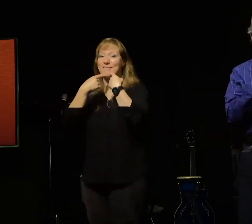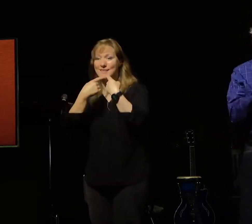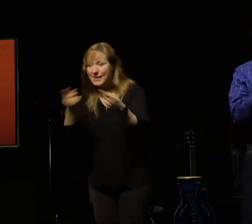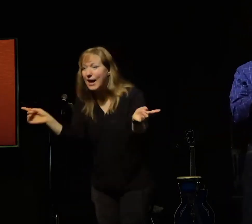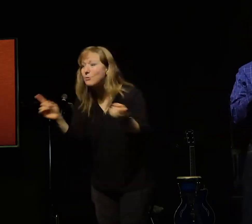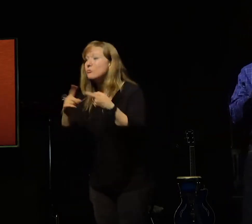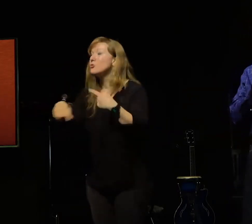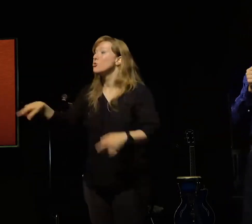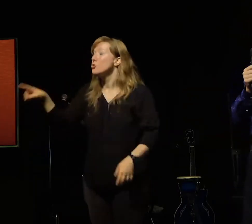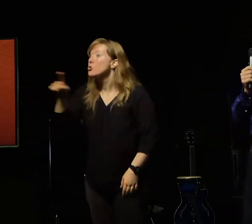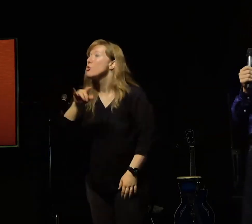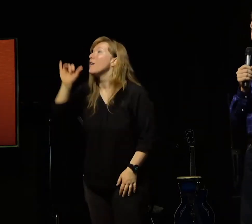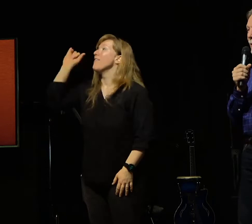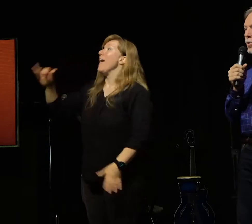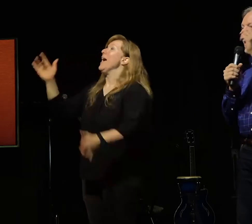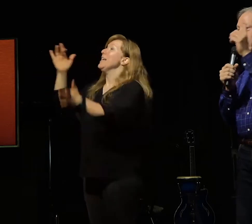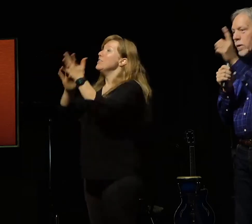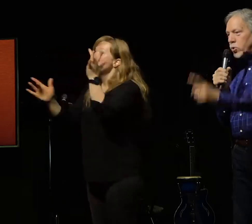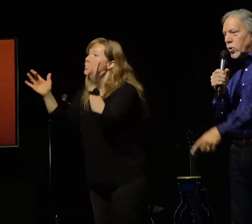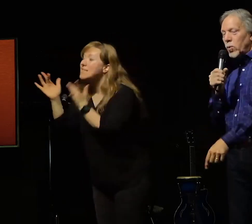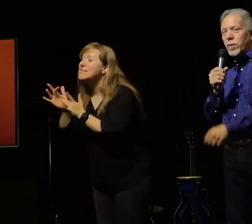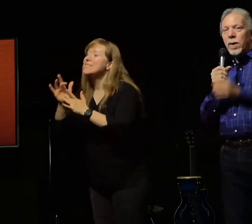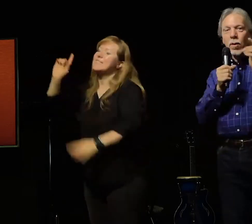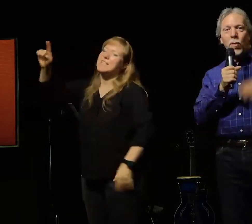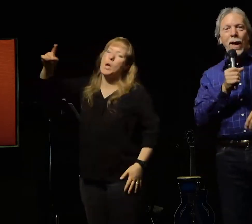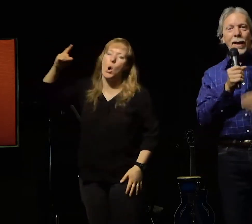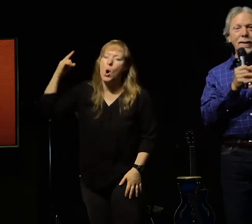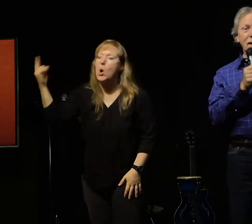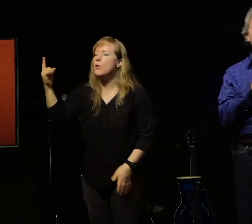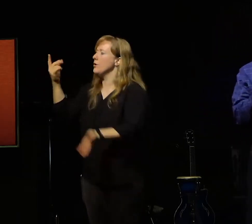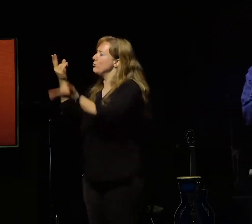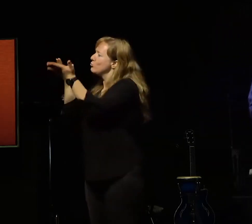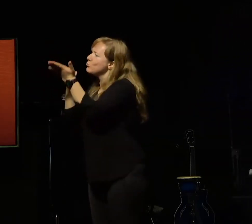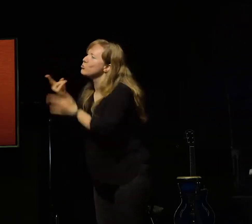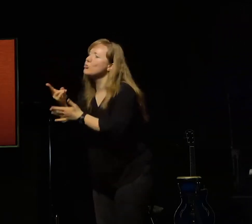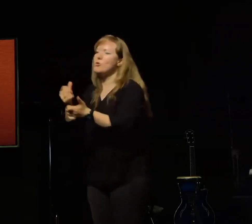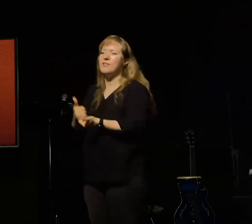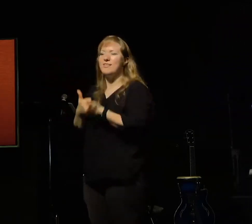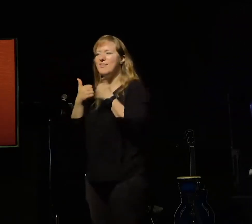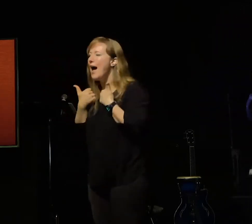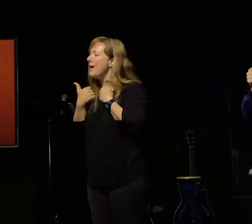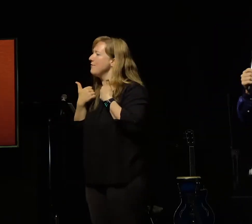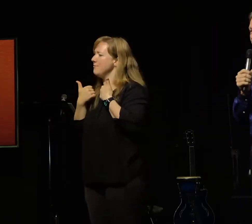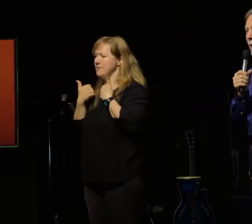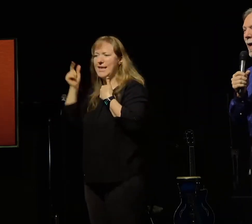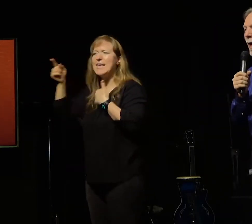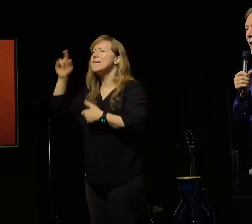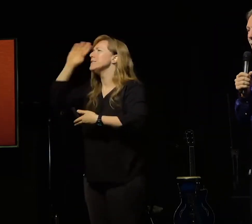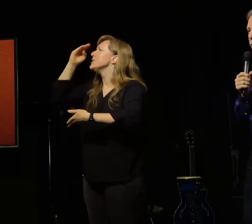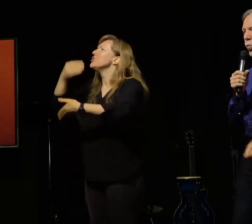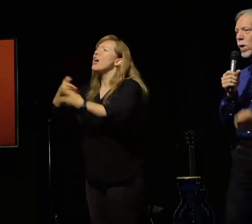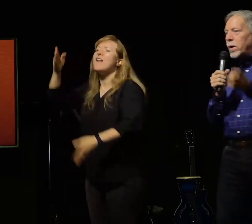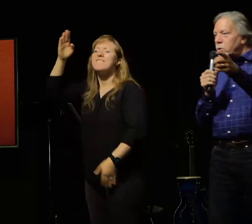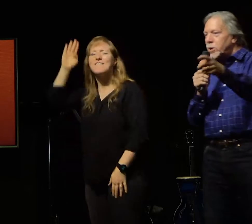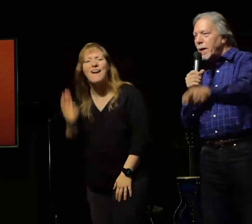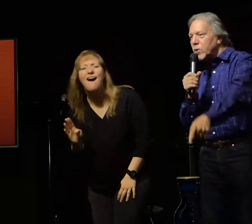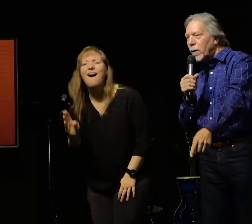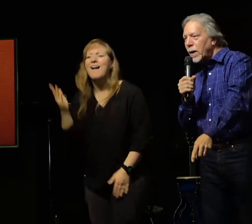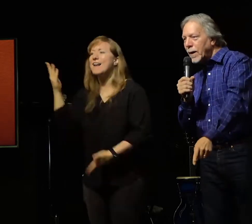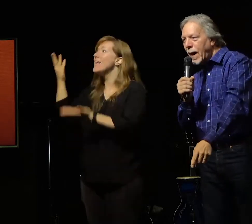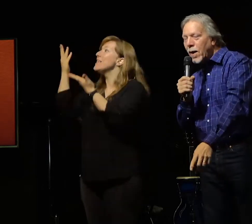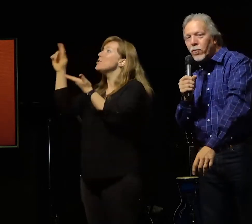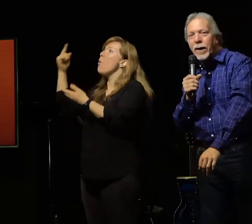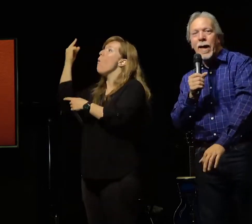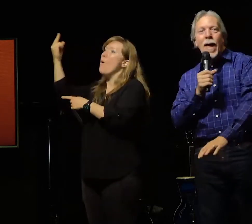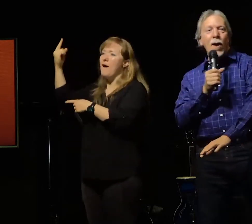proclaimed it that Jesus is the truth, the way, the life. He is the Son of God. He is the one who shed his blood